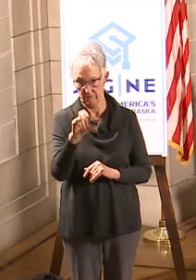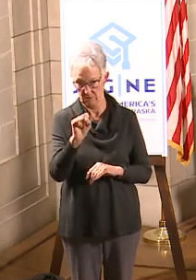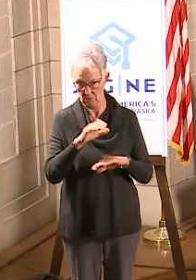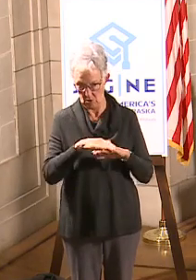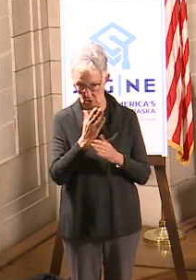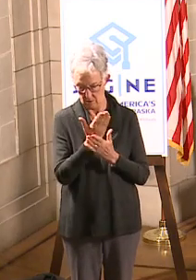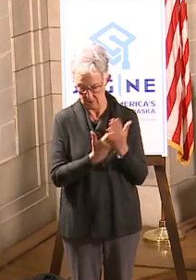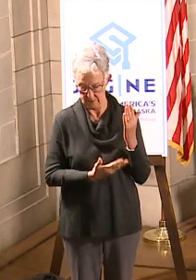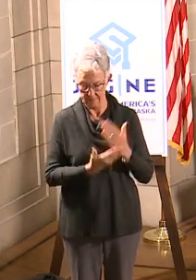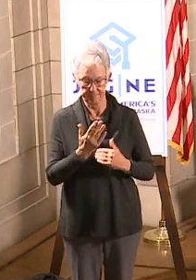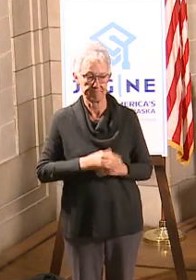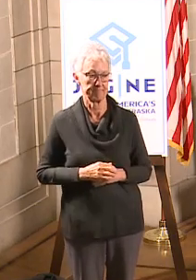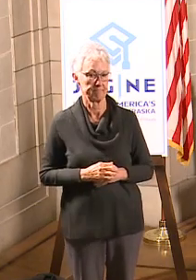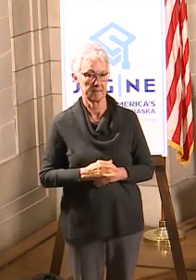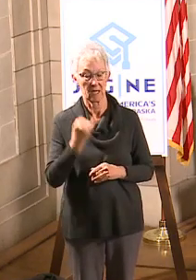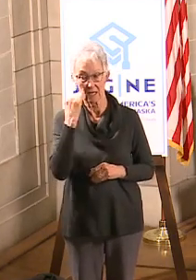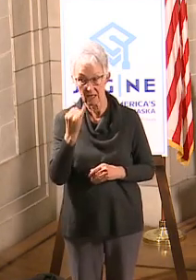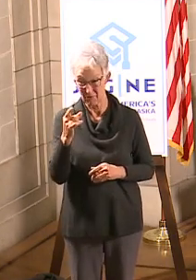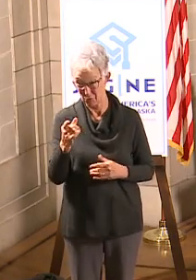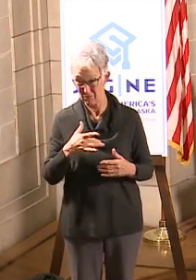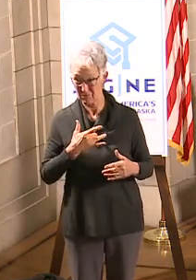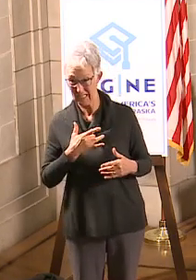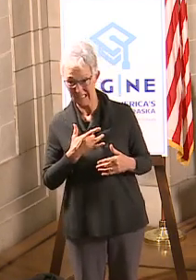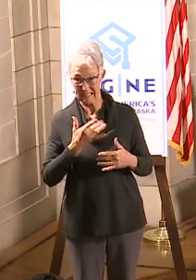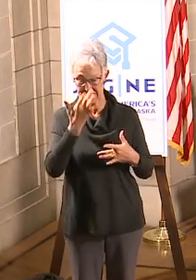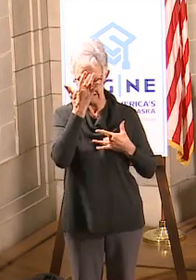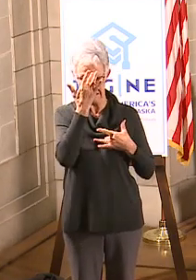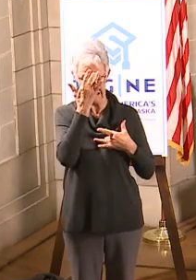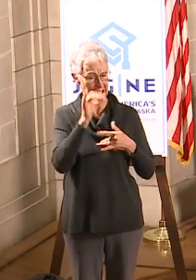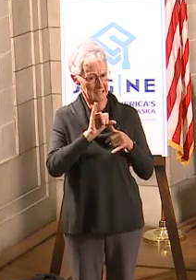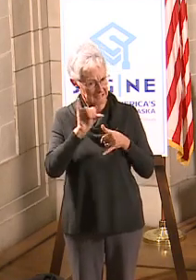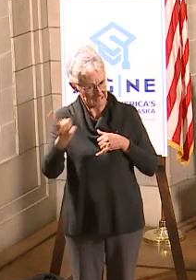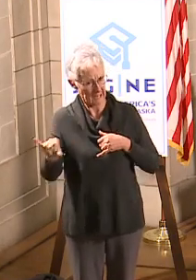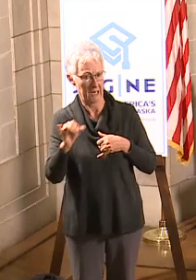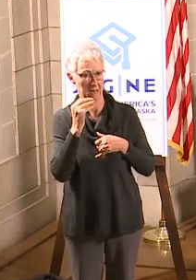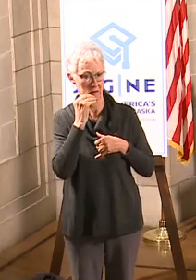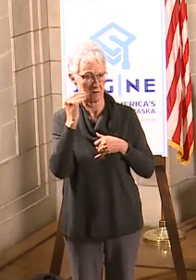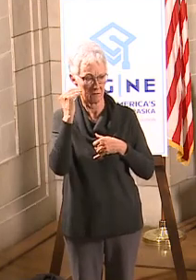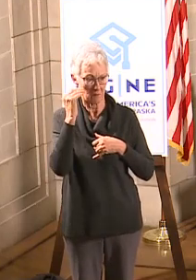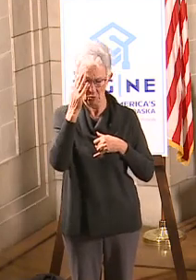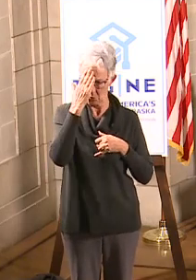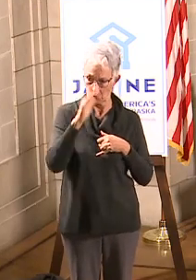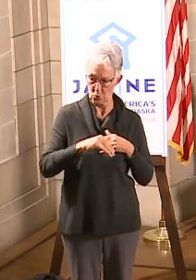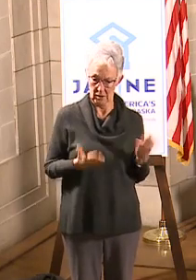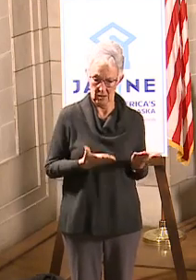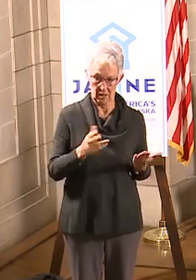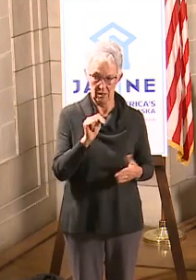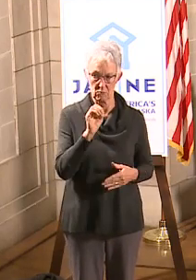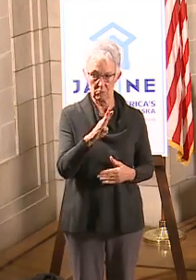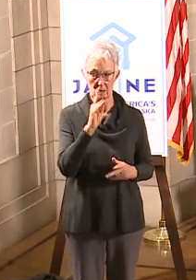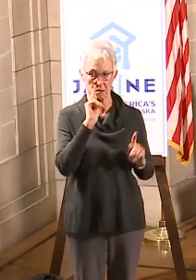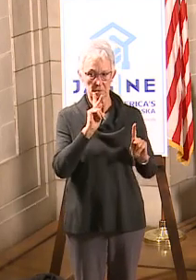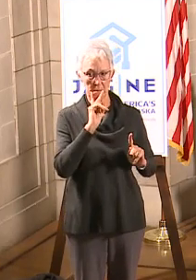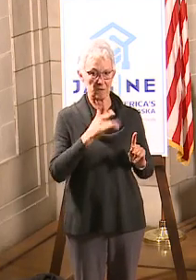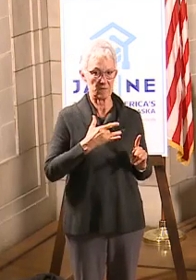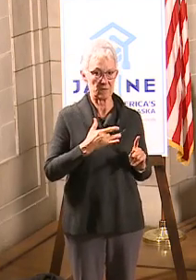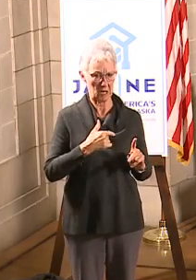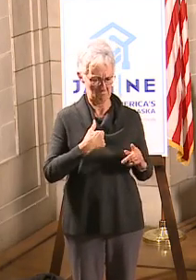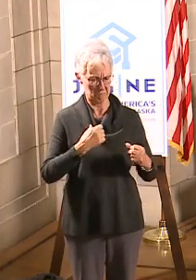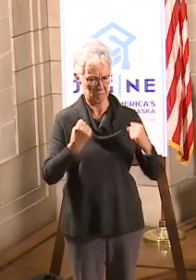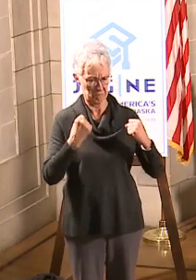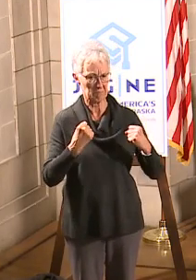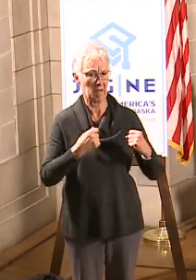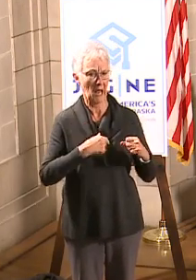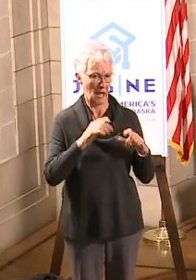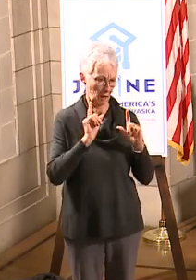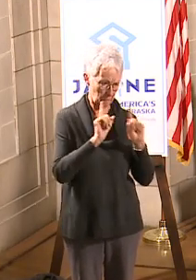when you're sick. That's a big deal. I know Nebraskans love to work and they want to get back at it. But if you've got any symptoms, you